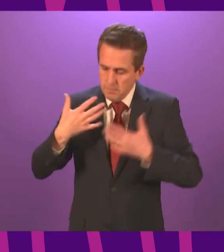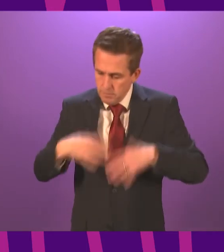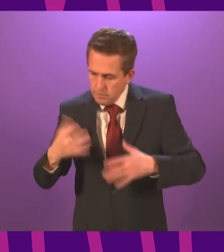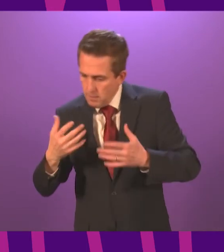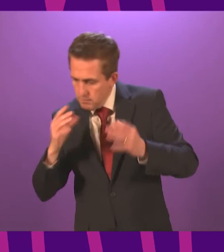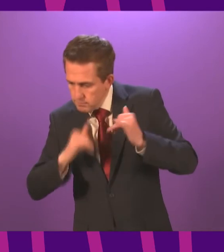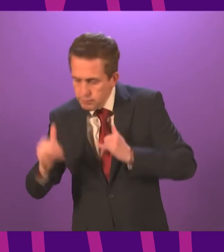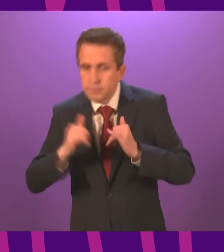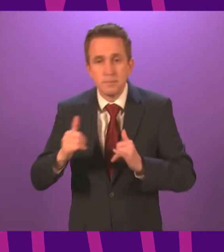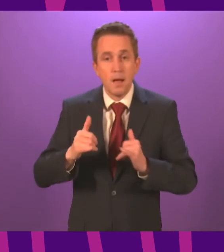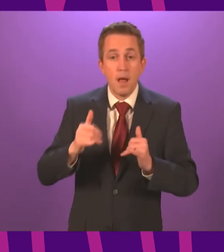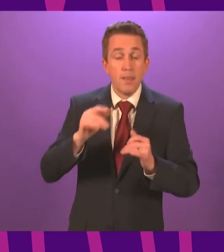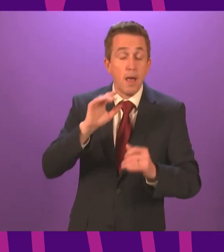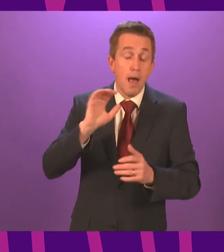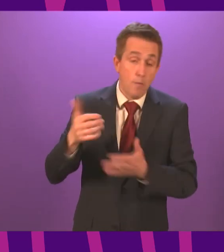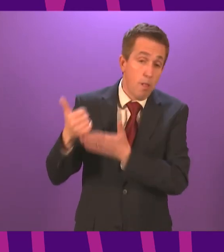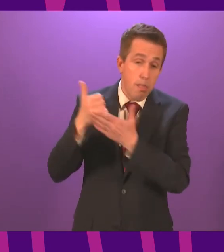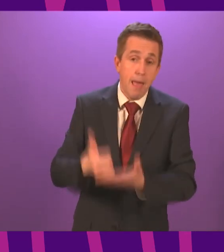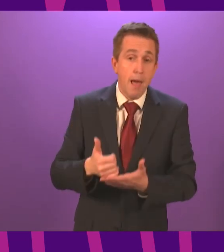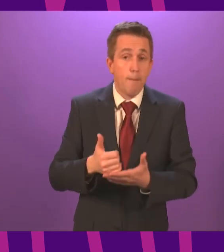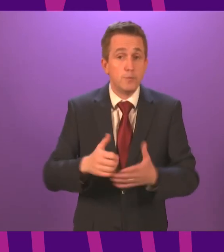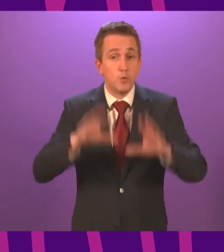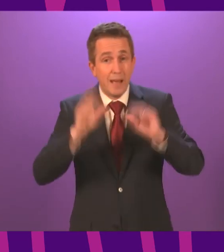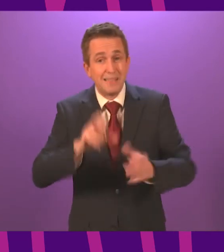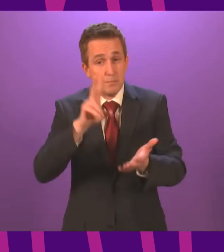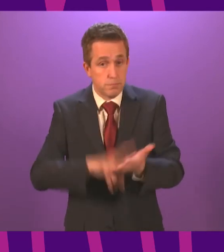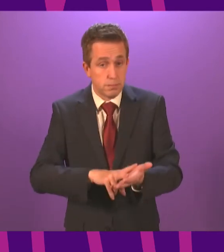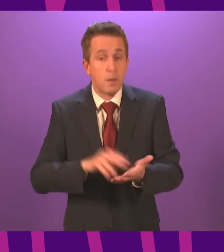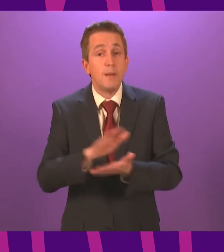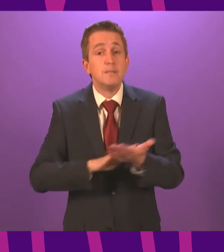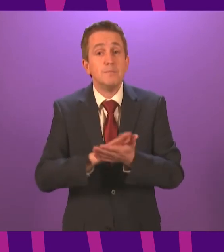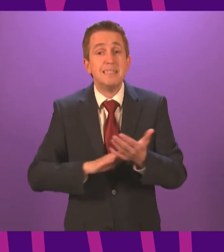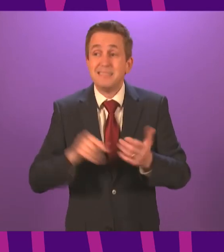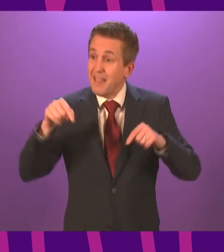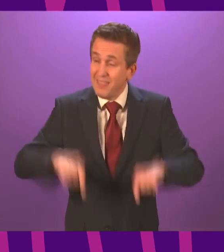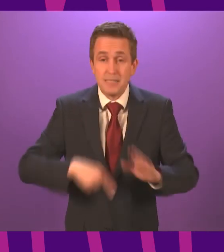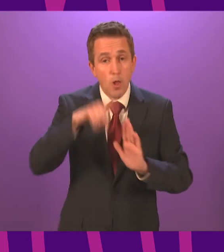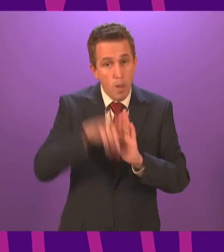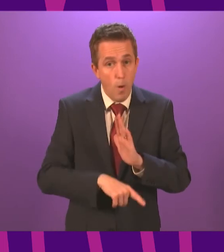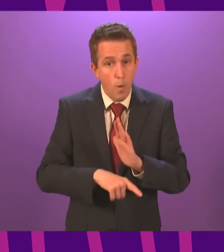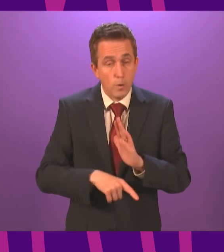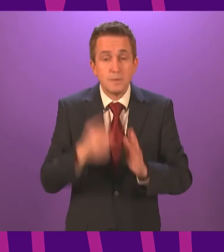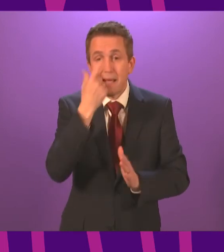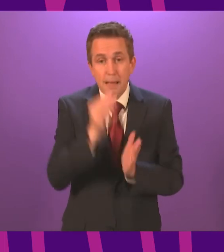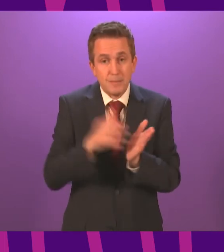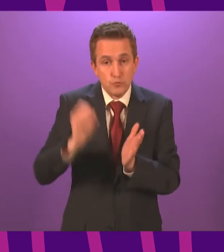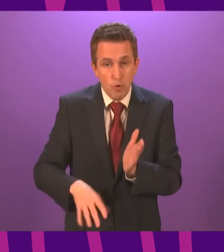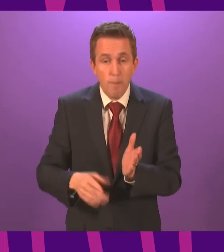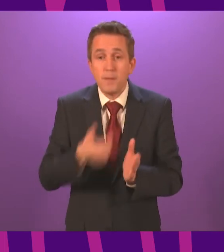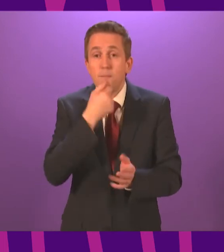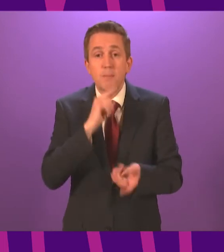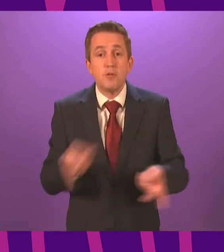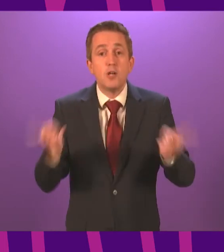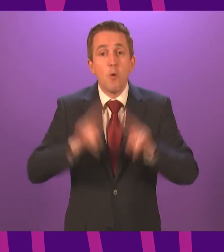and it will mean that we no longer have to have these types of regulations into Parliament again, and that people can get back to their